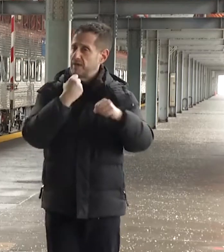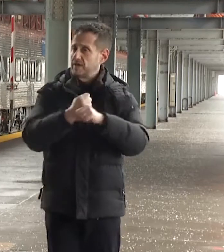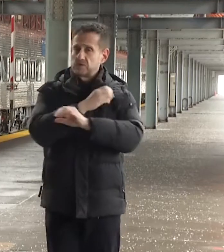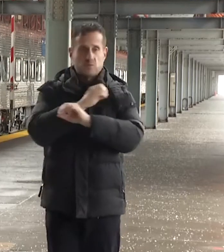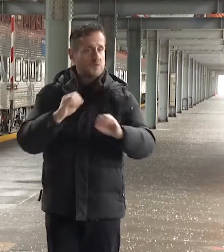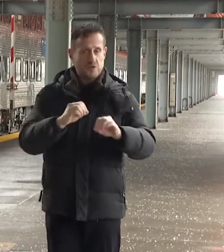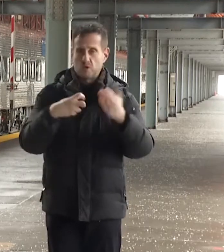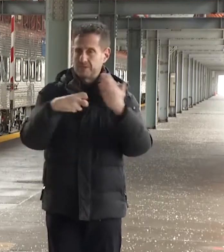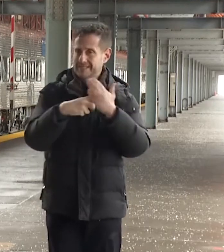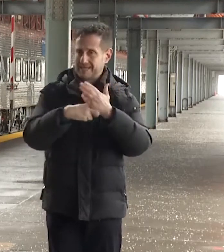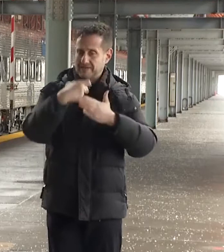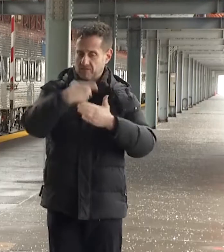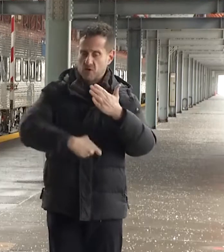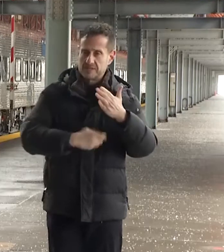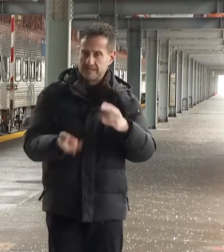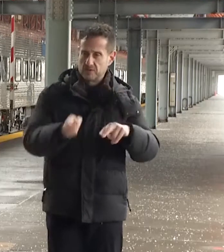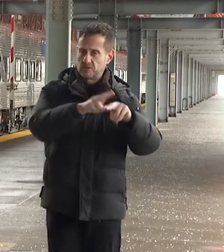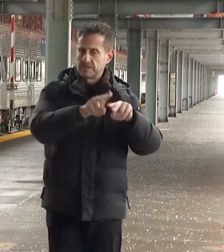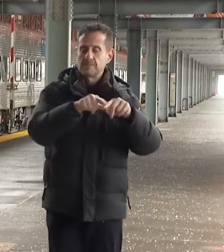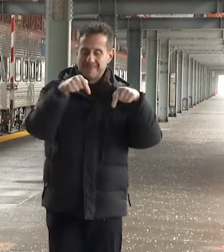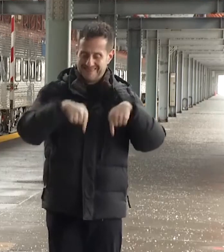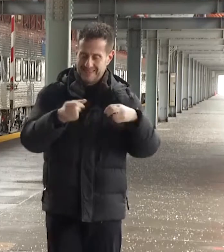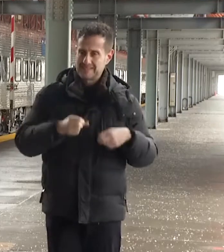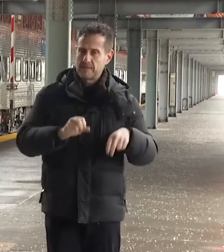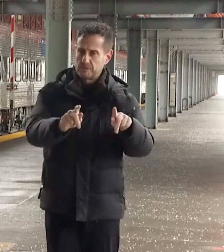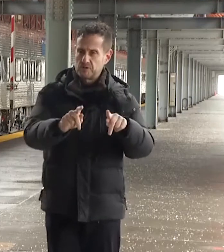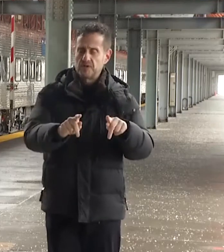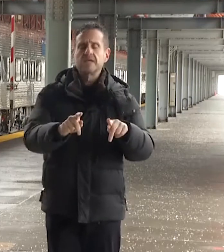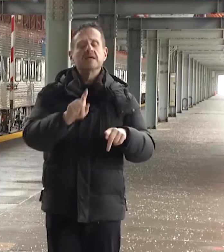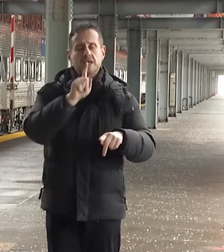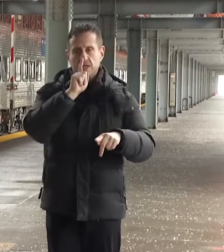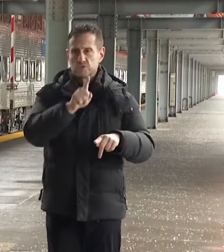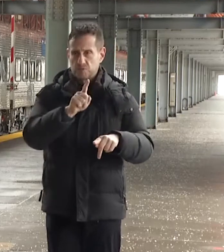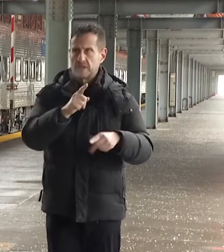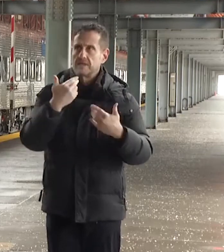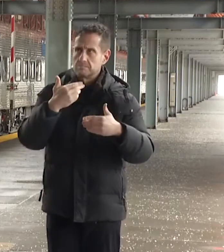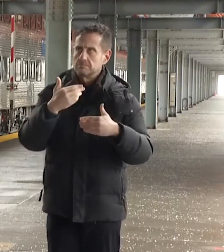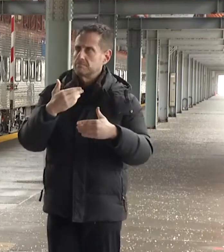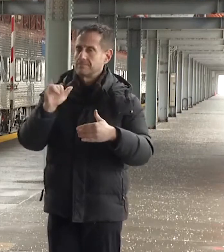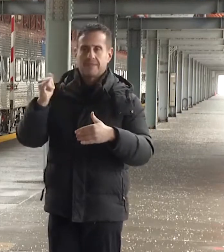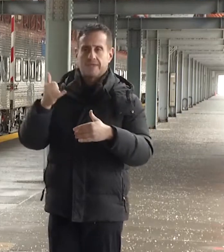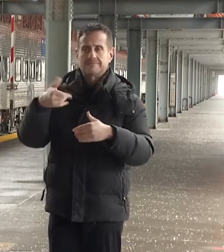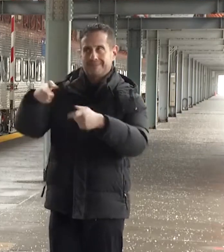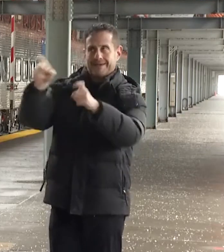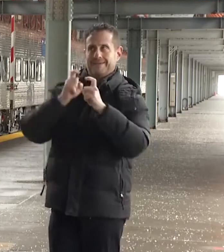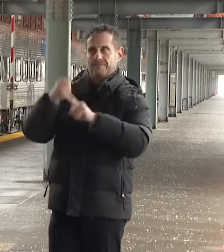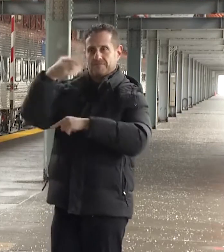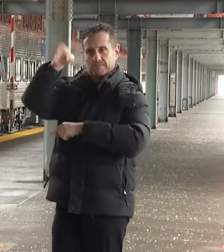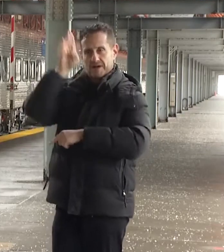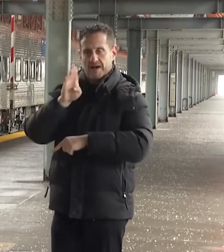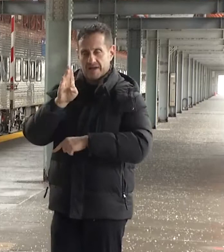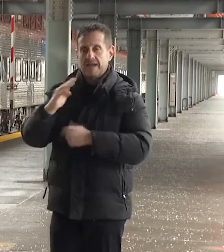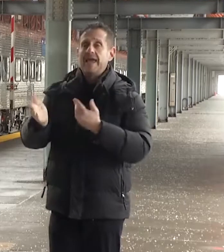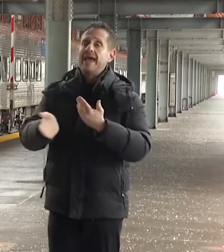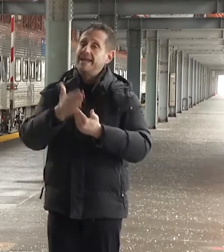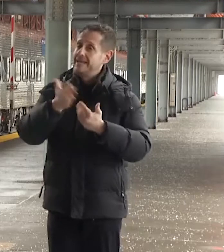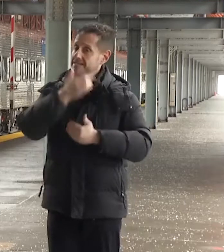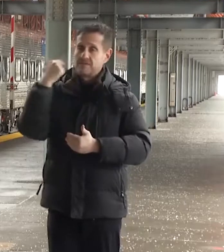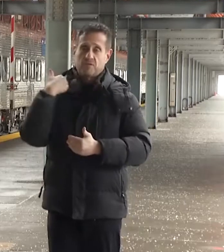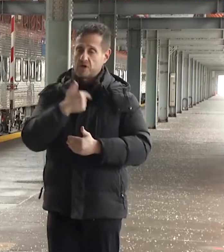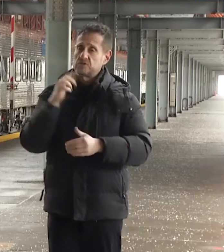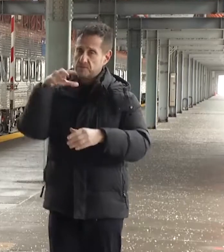increase. But this opportunity was truly a godsend and an easy call for us